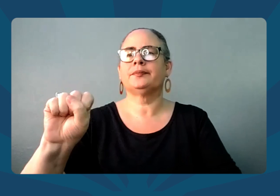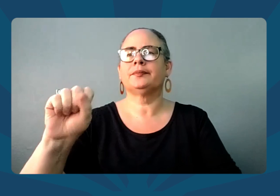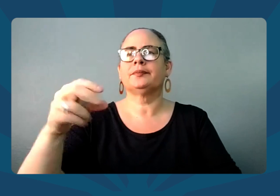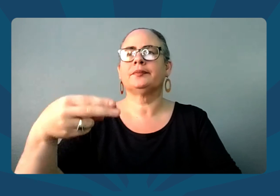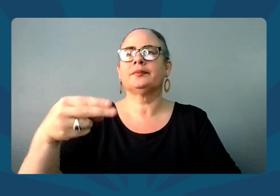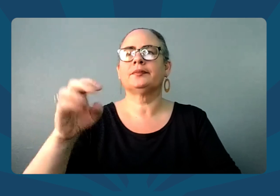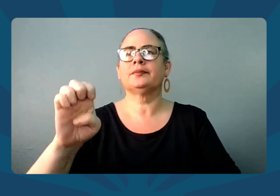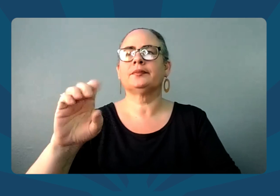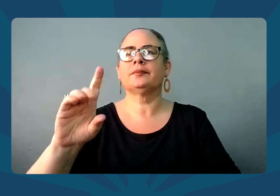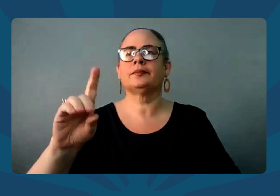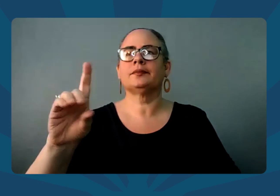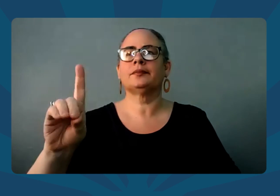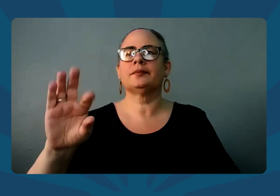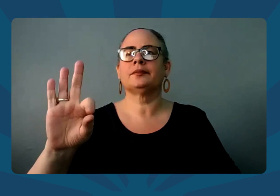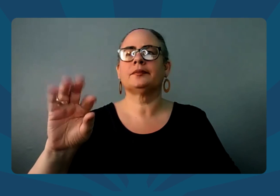Website